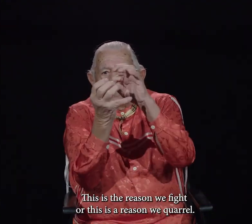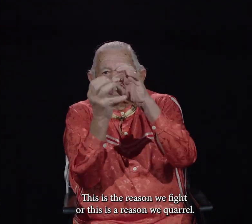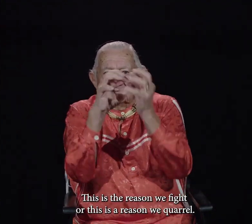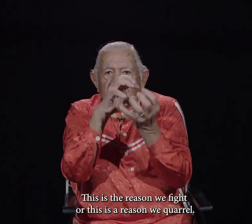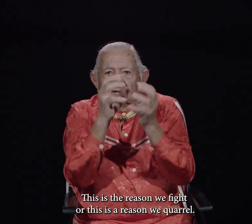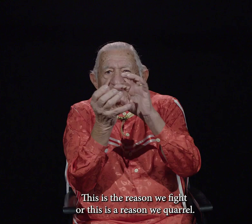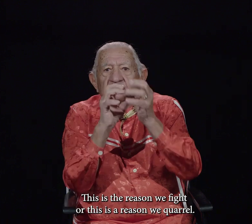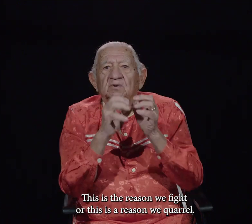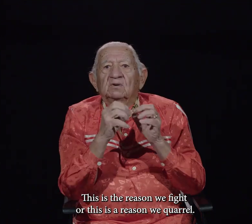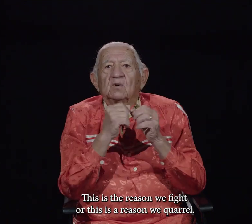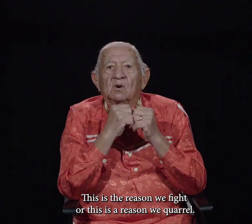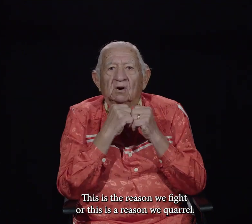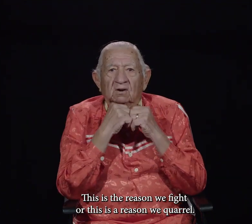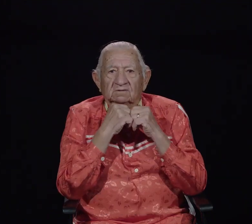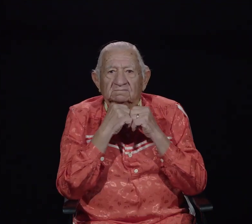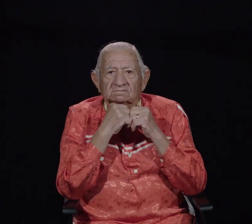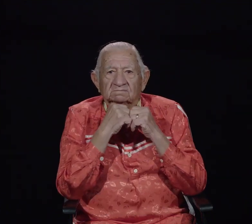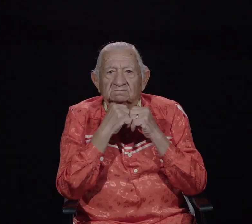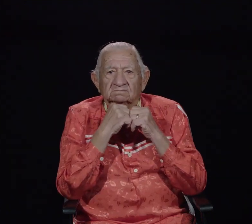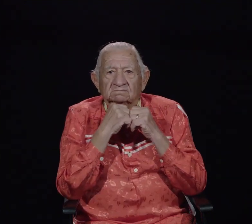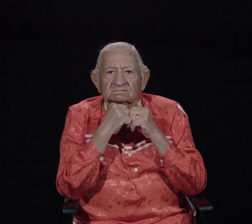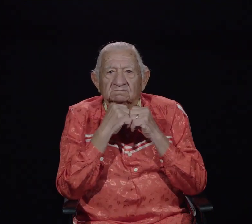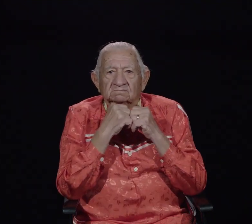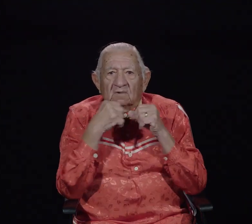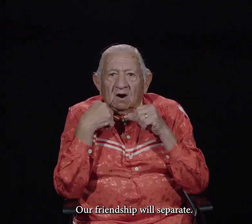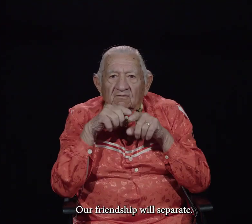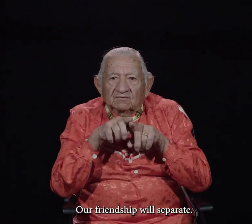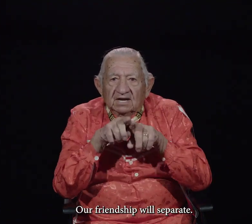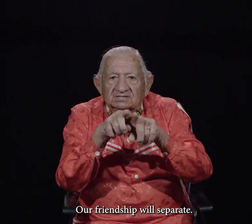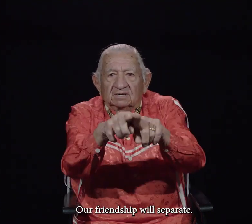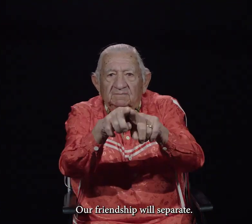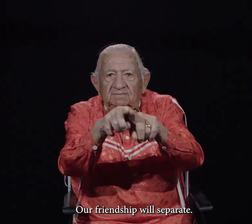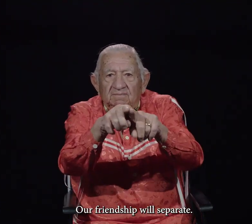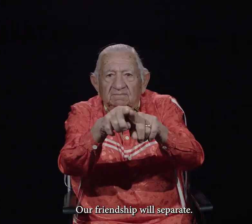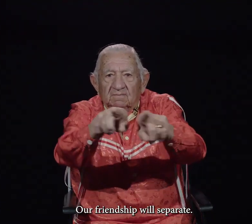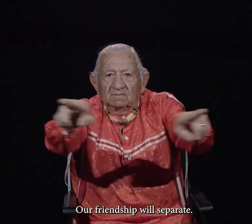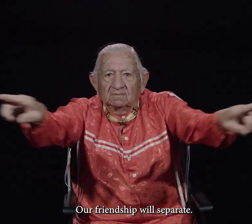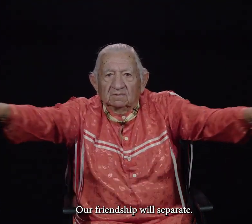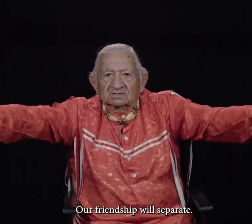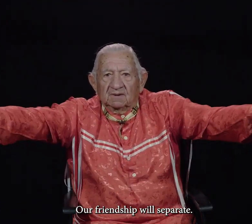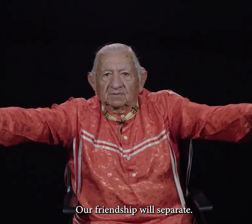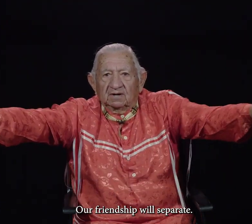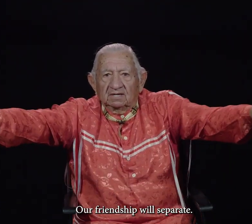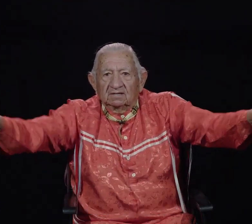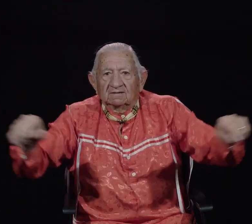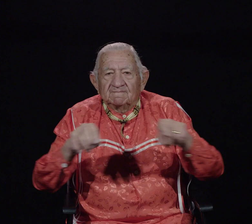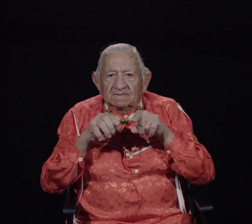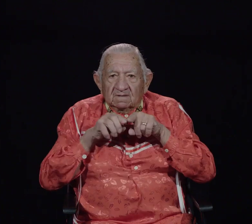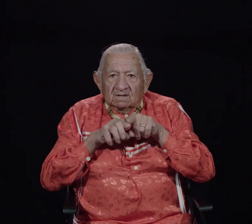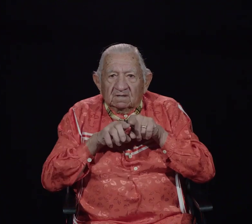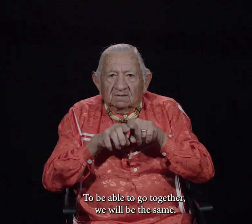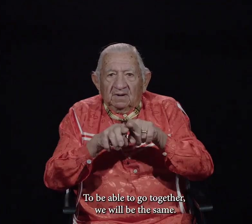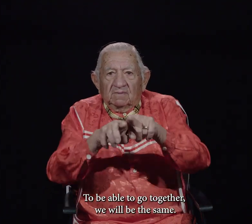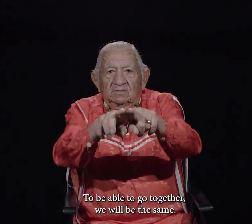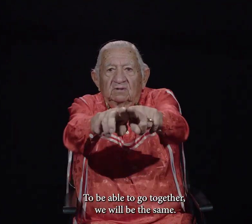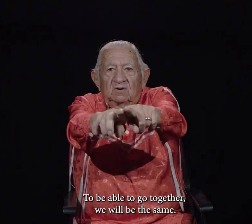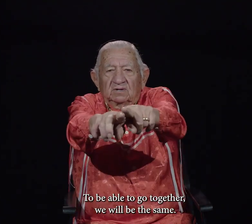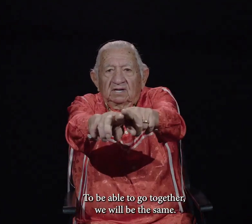is the reason we quarrel. Our friendship will separate. To be able to go